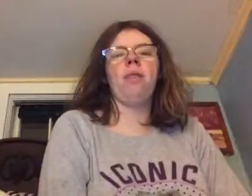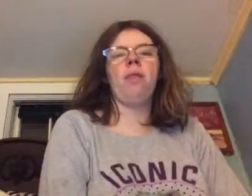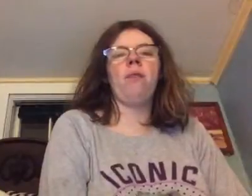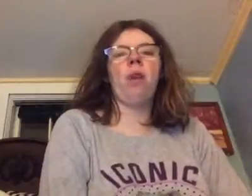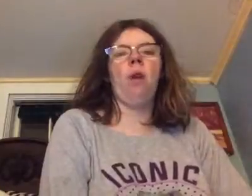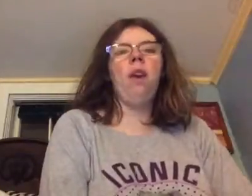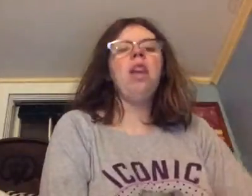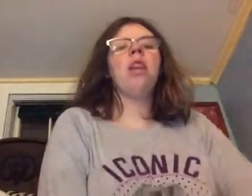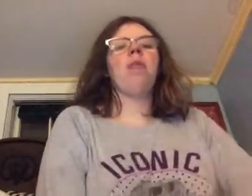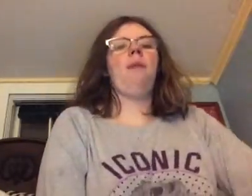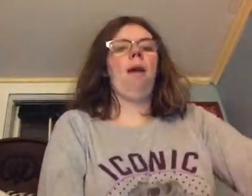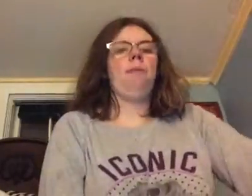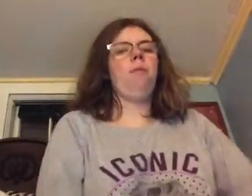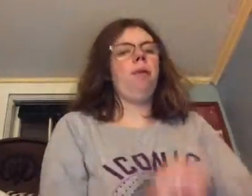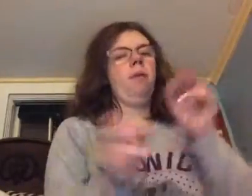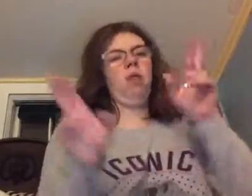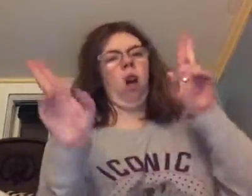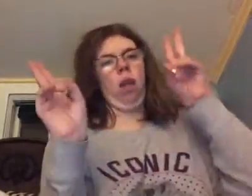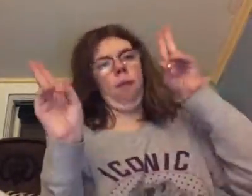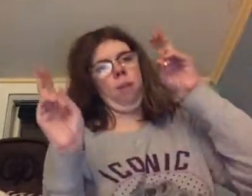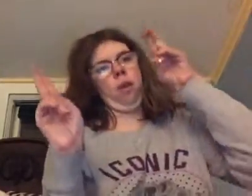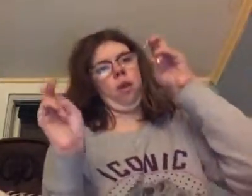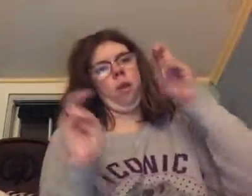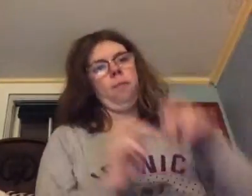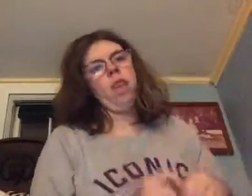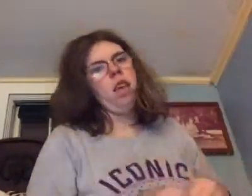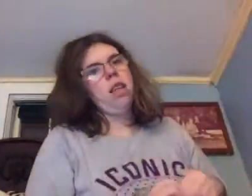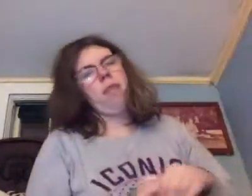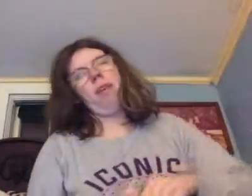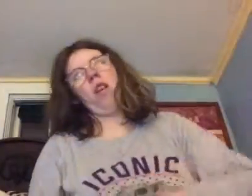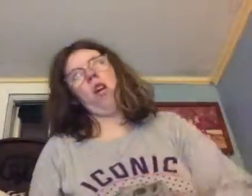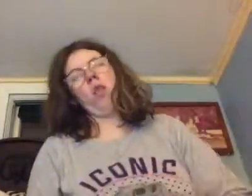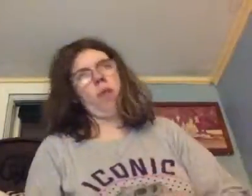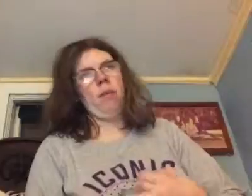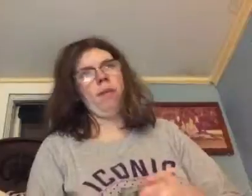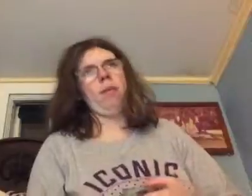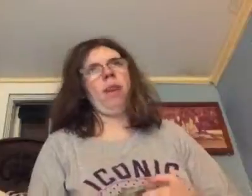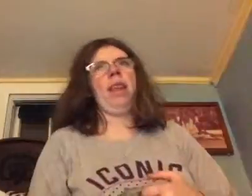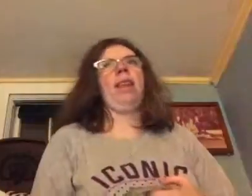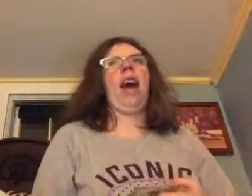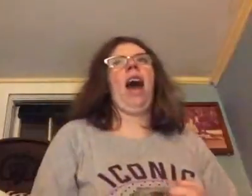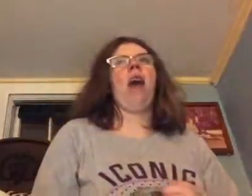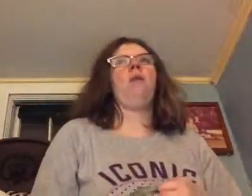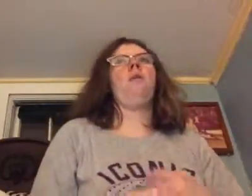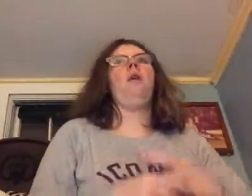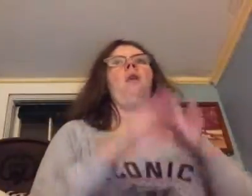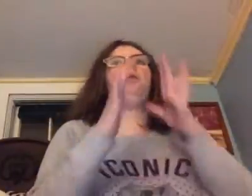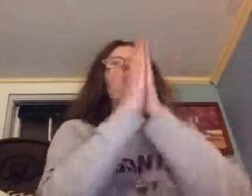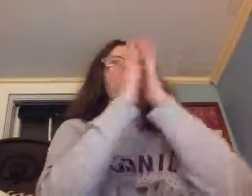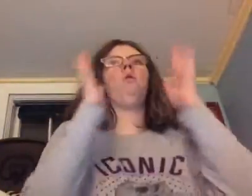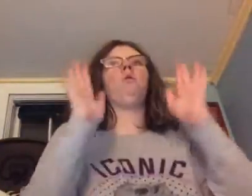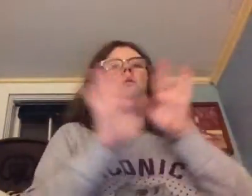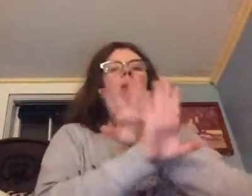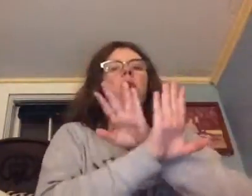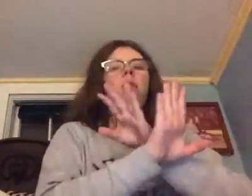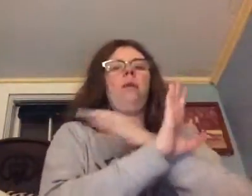group, you know, what would you call the popular group? The girls would come up to me, they said hi. This whole group, there was